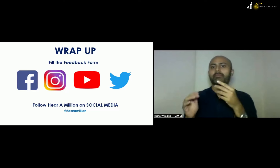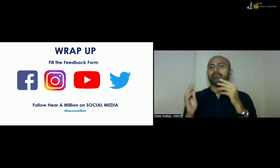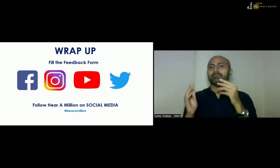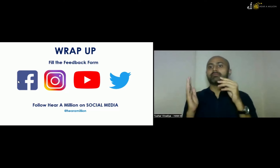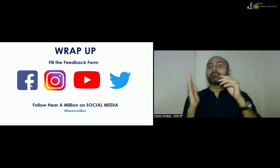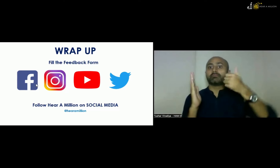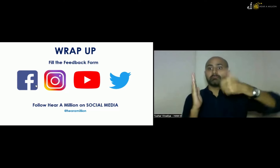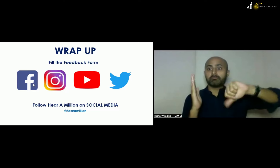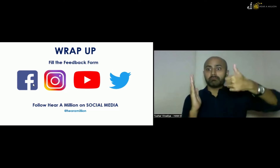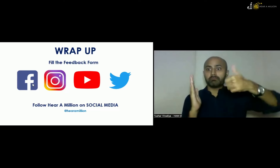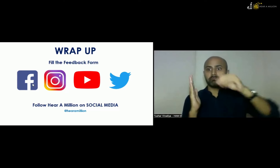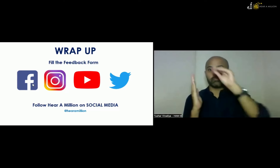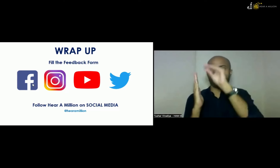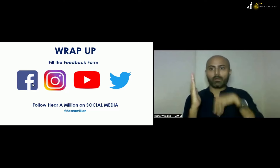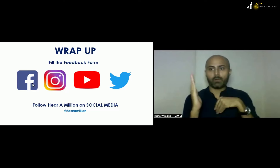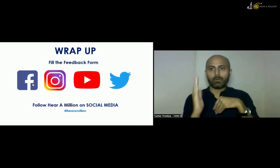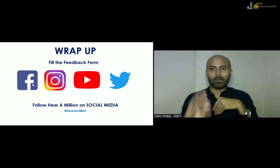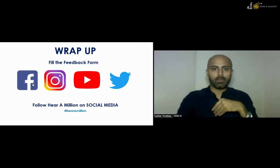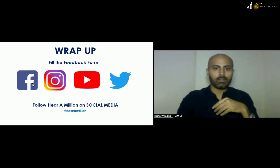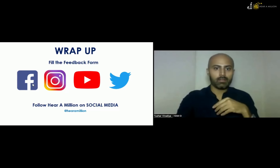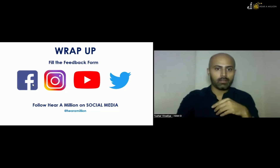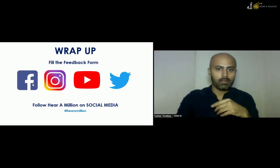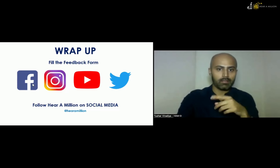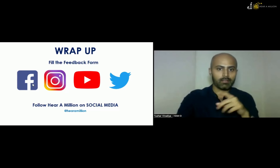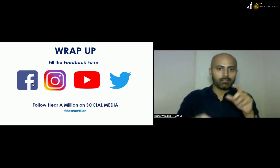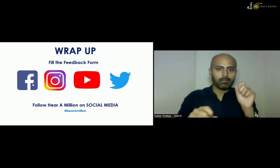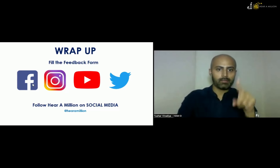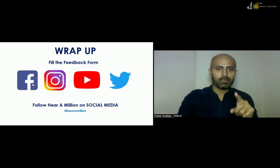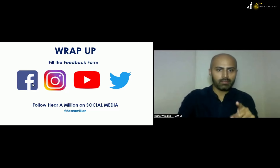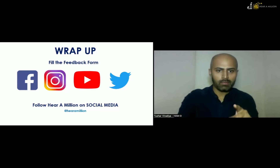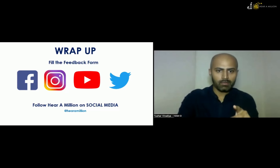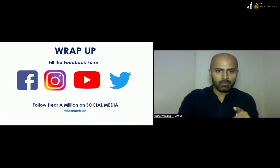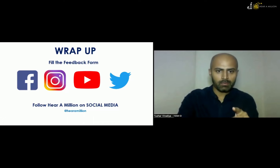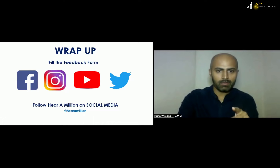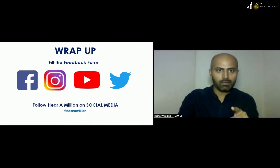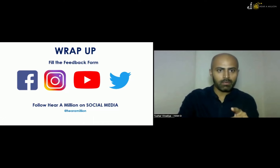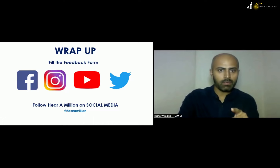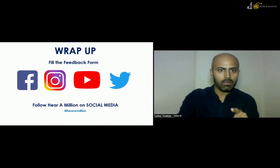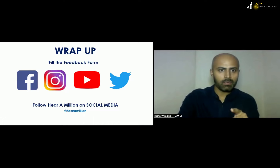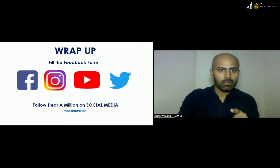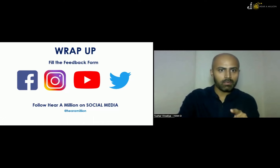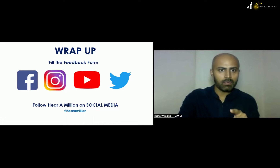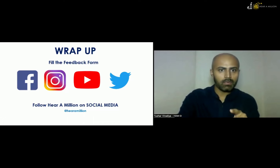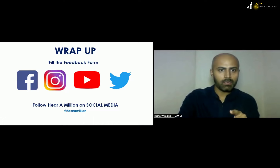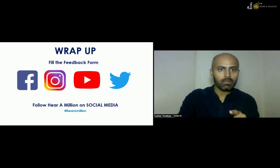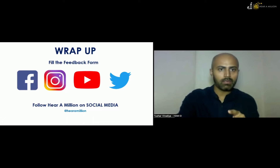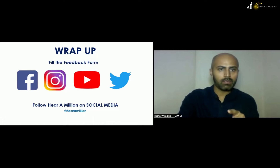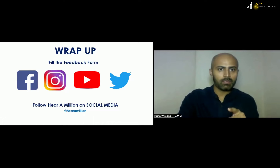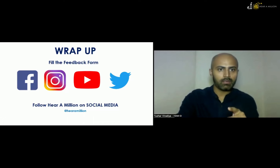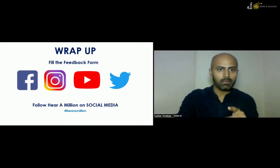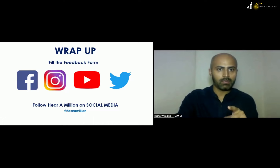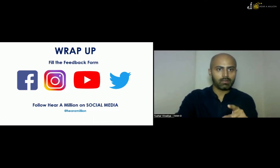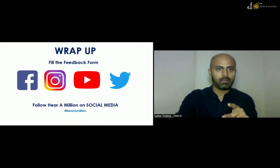sending out the link. You can see the link in the chat box. So there is a feedback form, and you can fill it up.